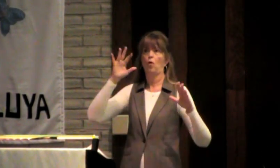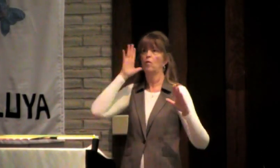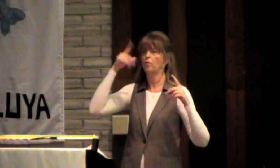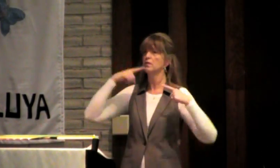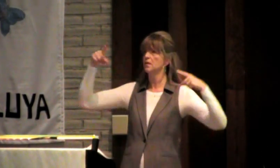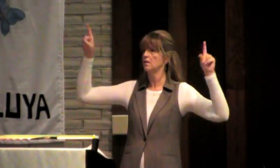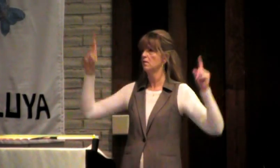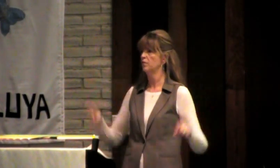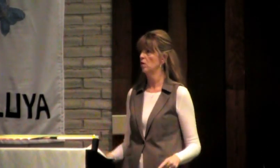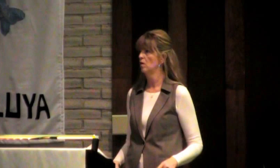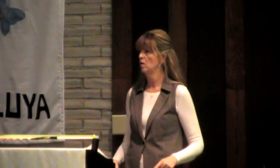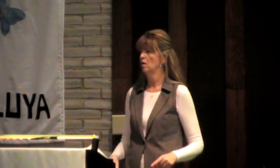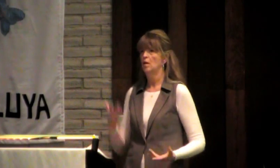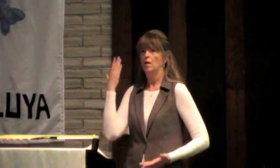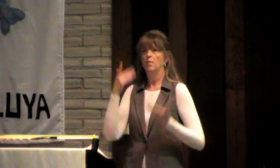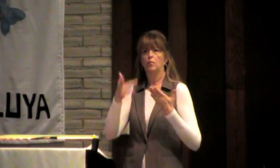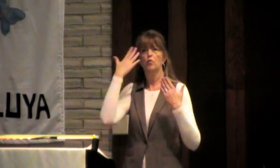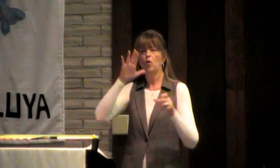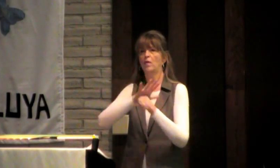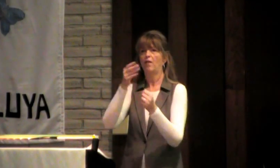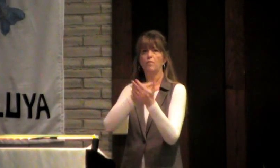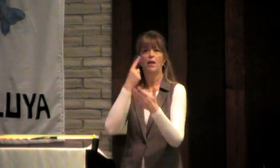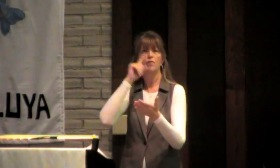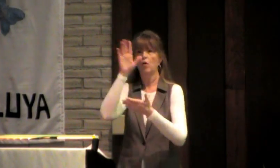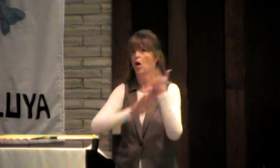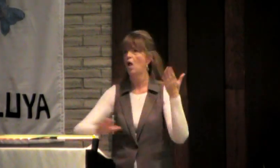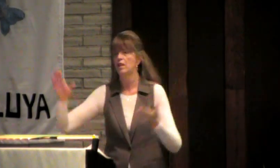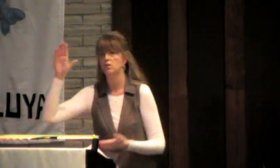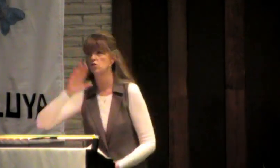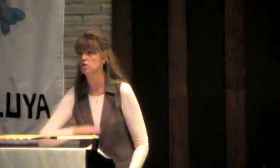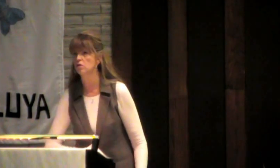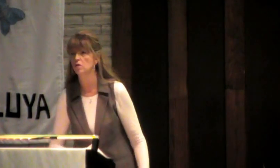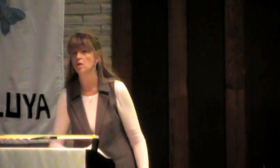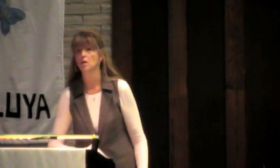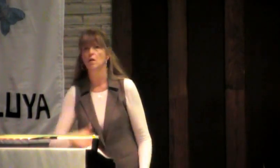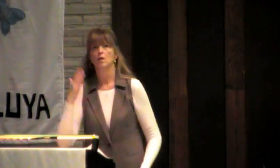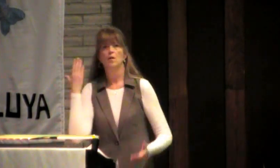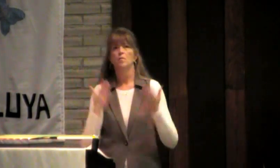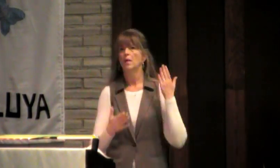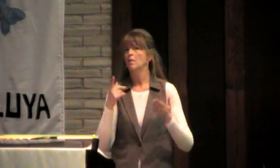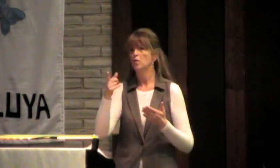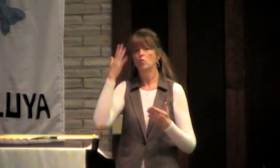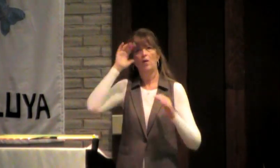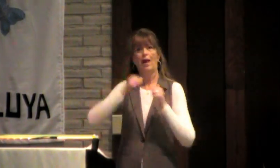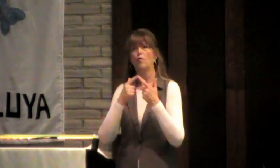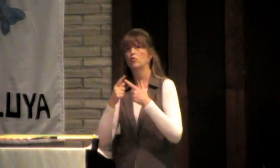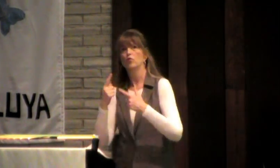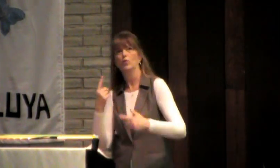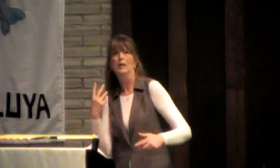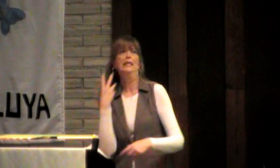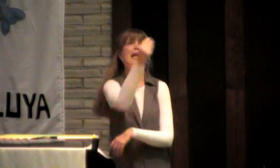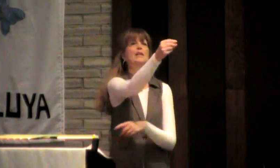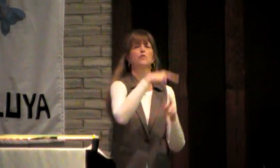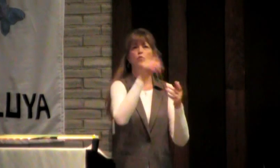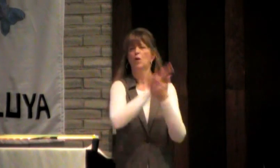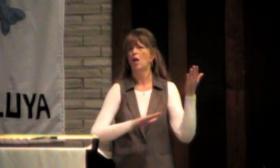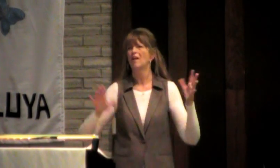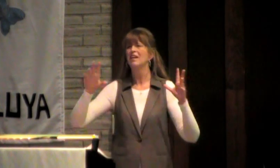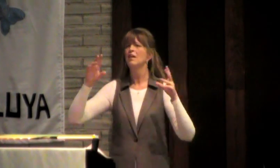you know, maybe your marriage, you don't know if your marriage is going to be successful, or you don't know if you're going to have money for college, or how